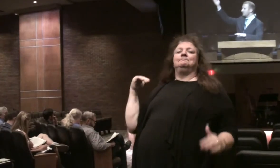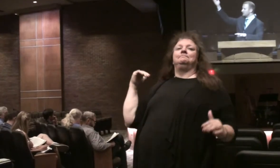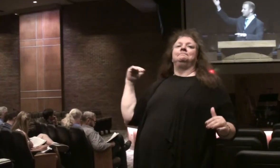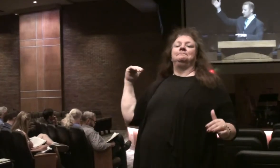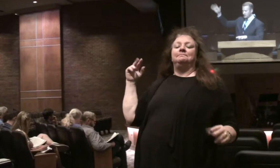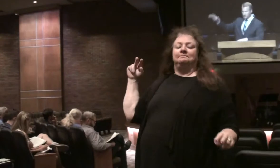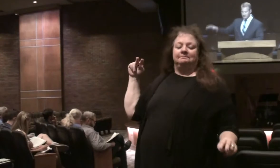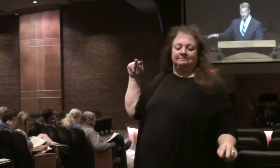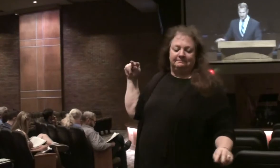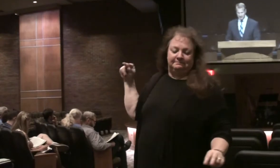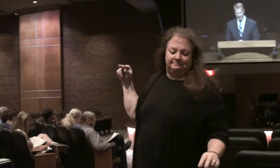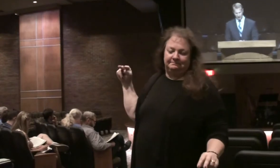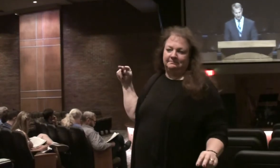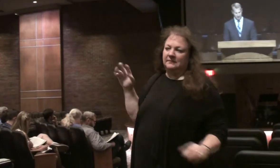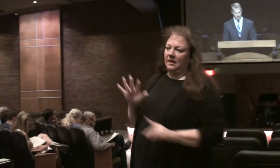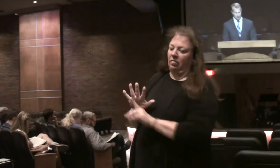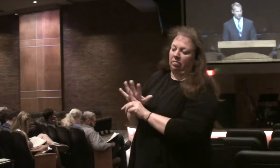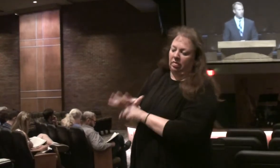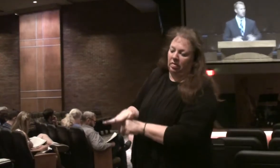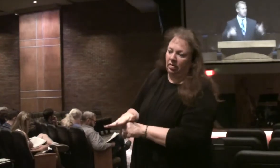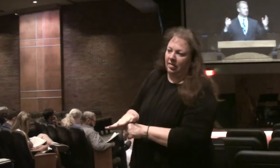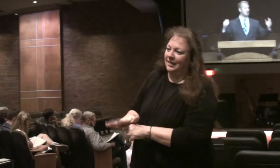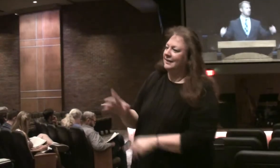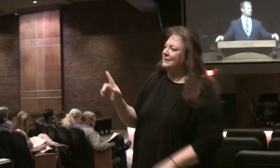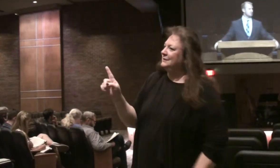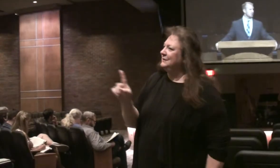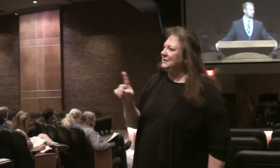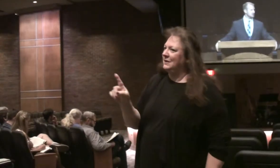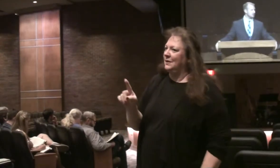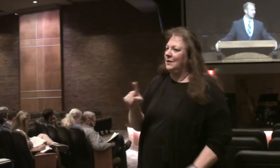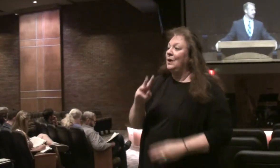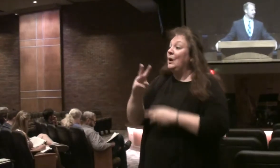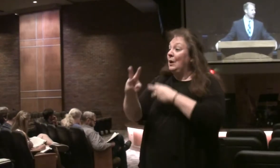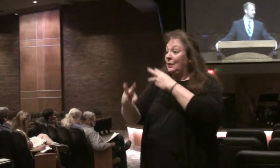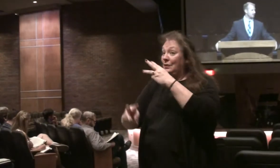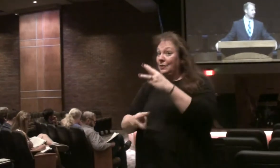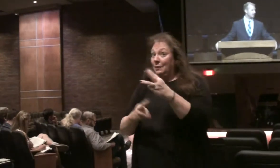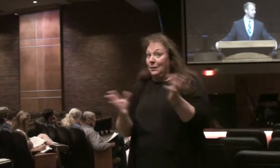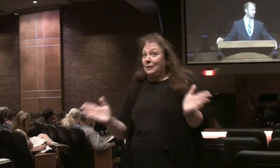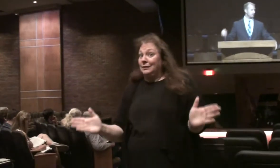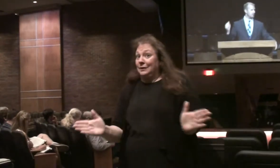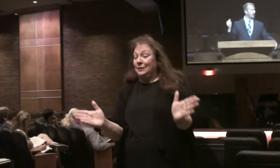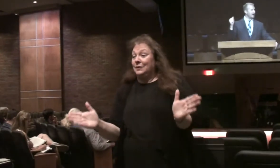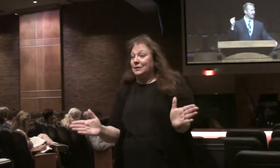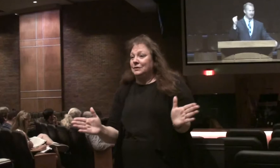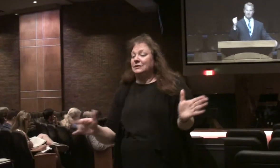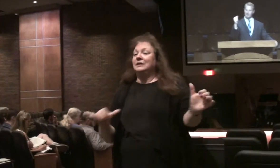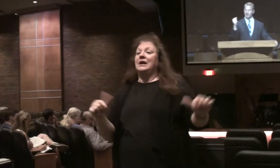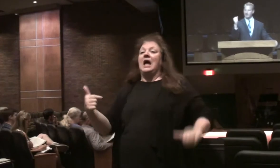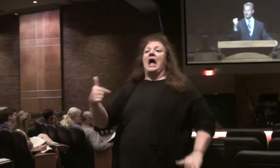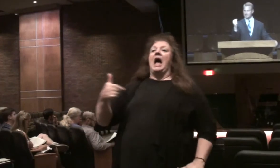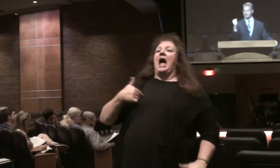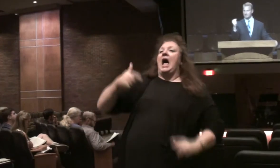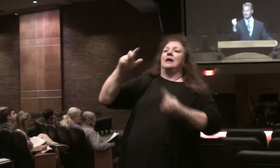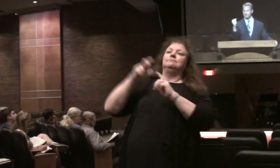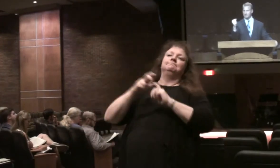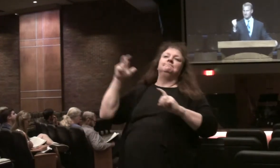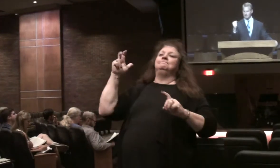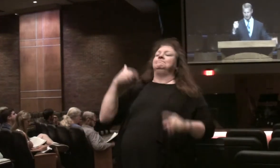above others and push others down. You know, the world exalts boasting and bragging. I am the